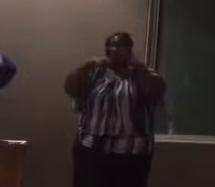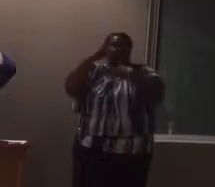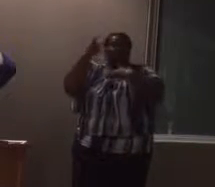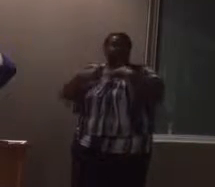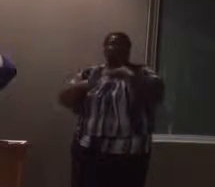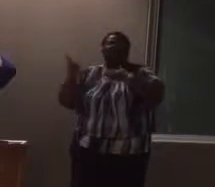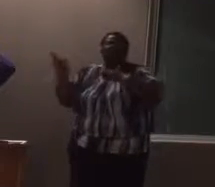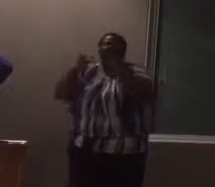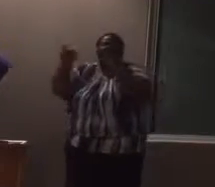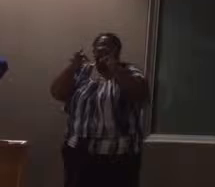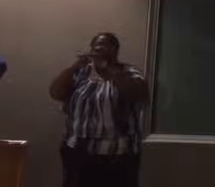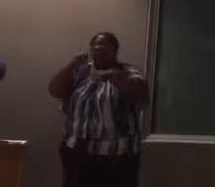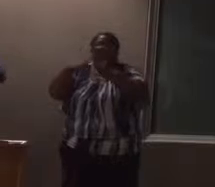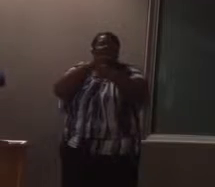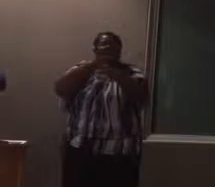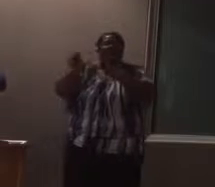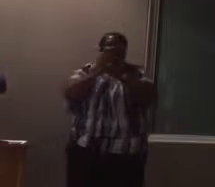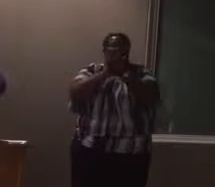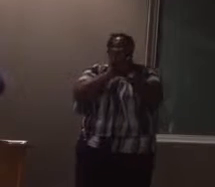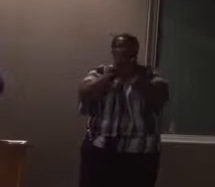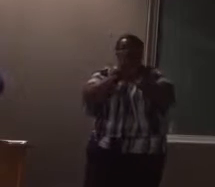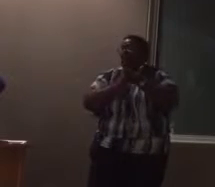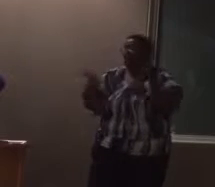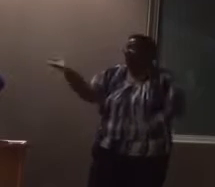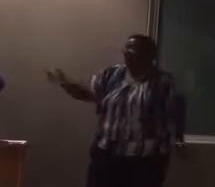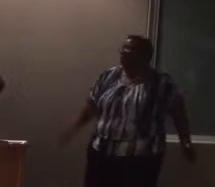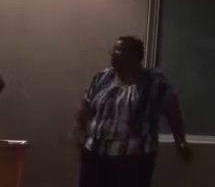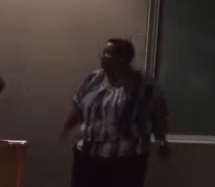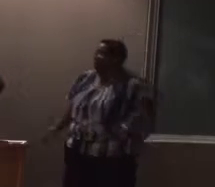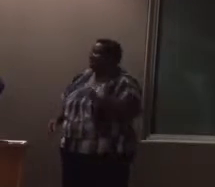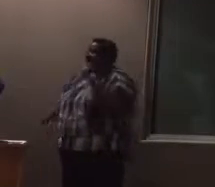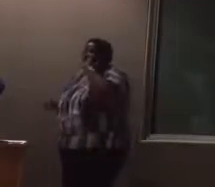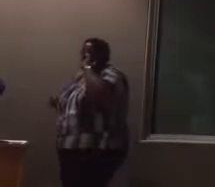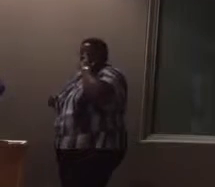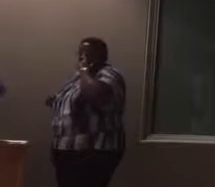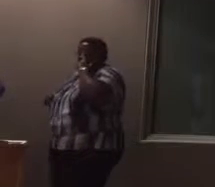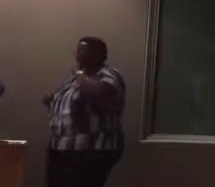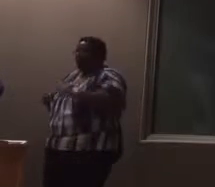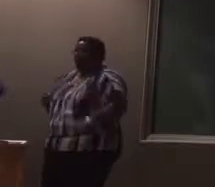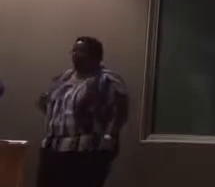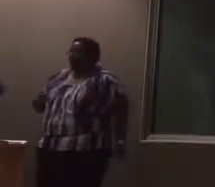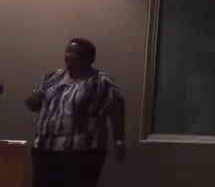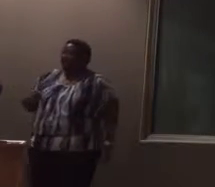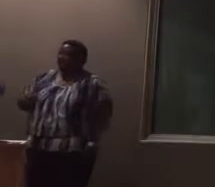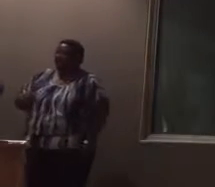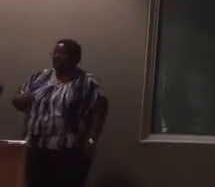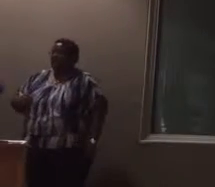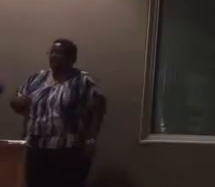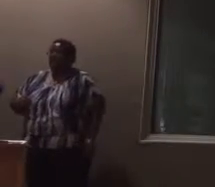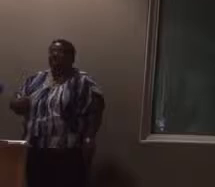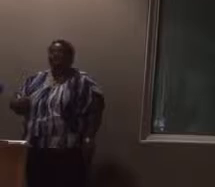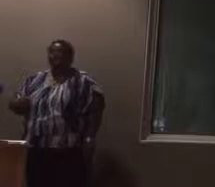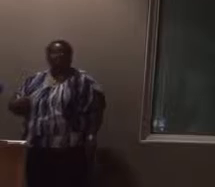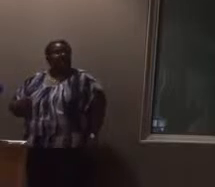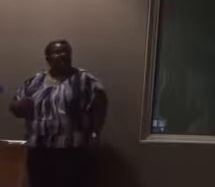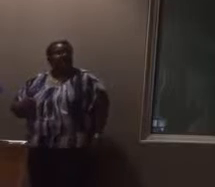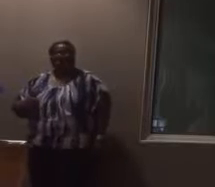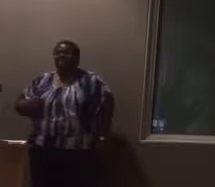and Tutorial Programs. So I'm going to have her talk about how you get services for non-academic activities. Hi, everyone. It's so good to see